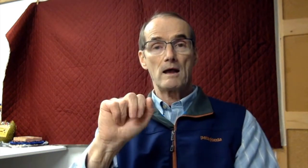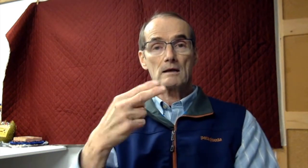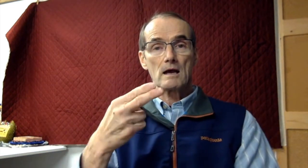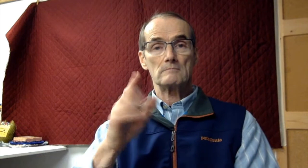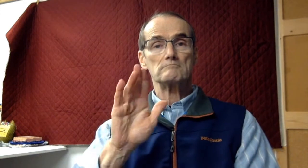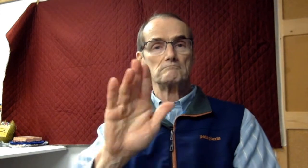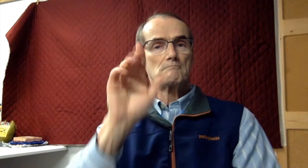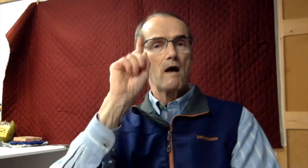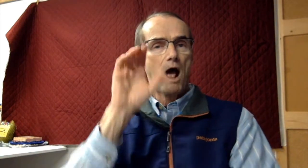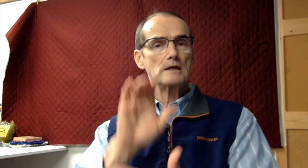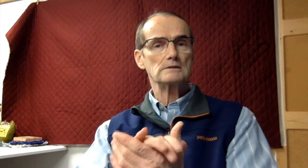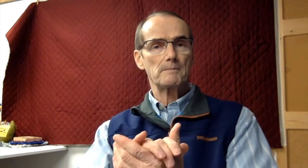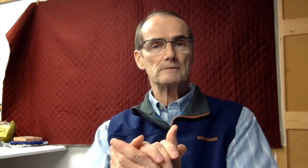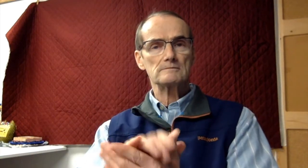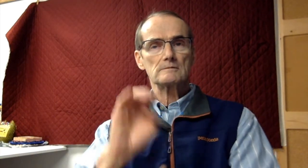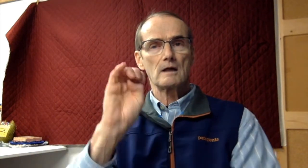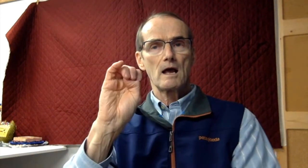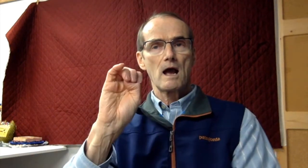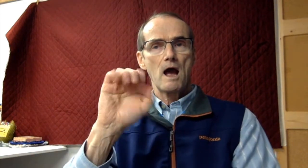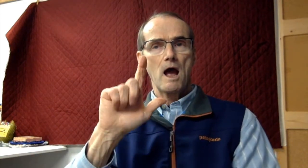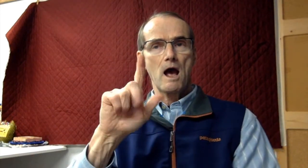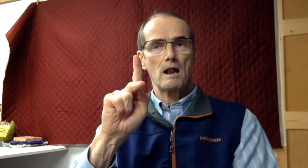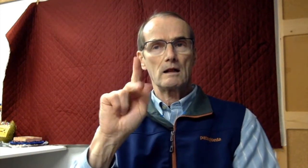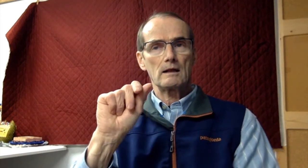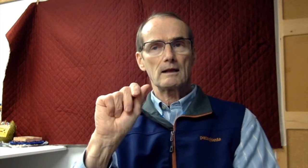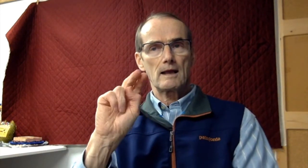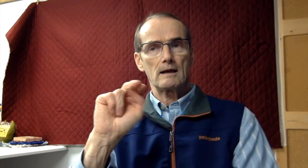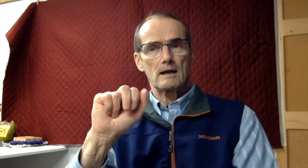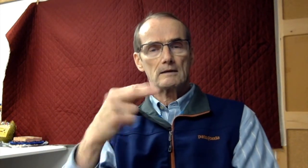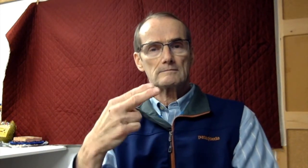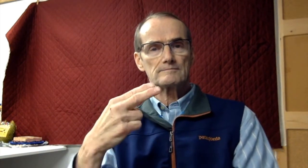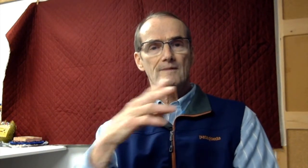The next time, her husband Elkanah